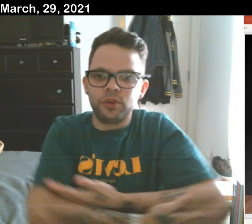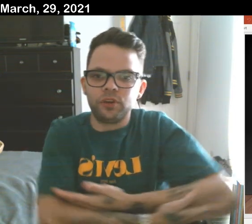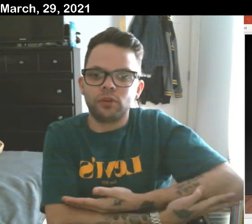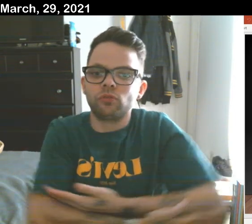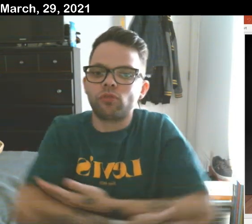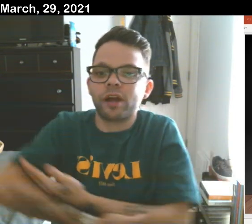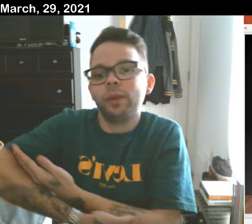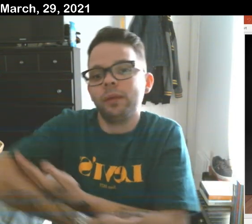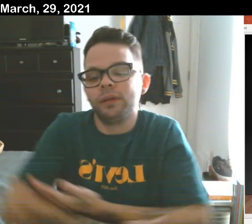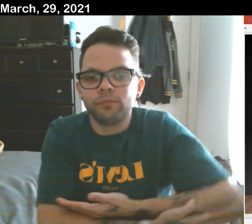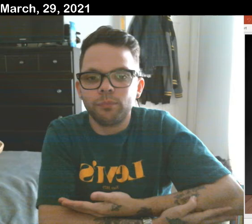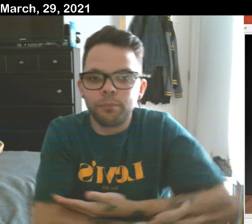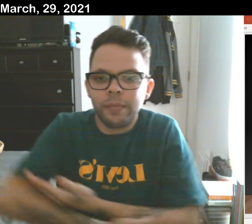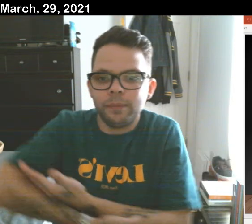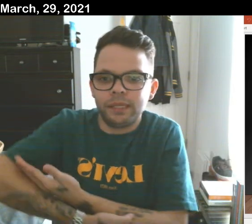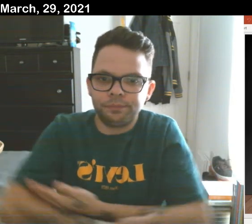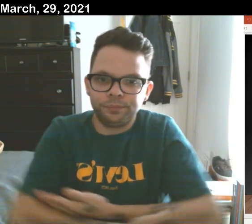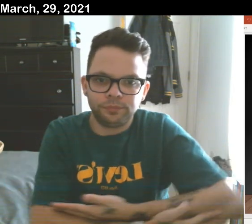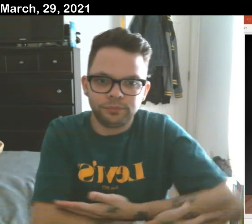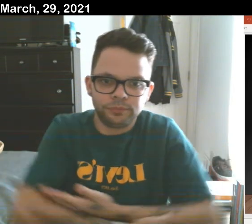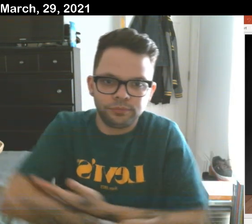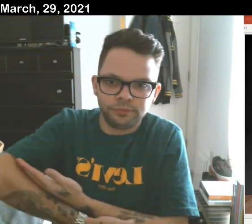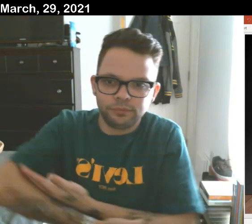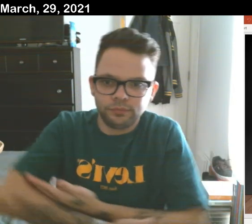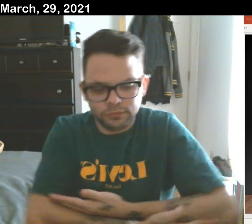arm. And you're going to rock your baby. Baby.